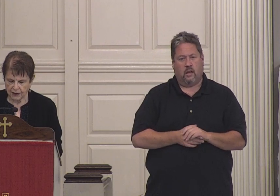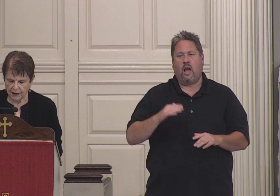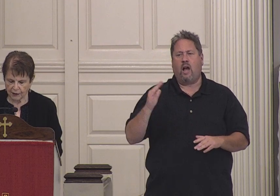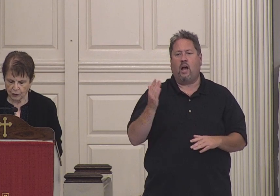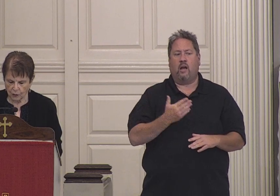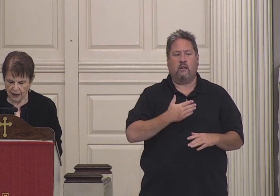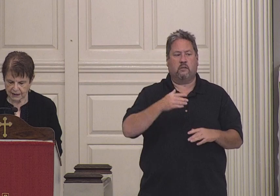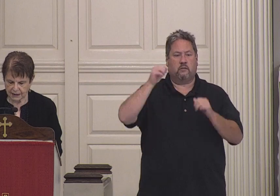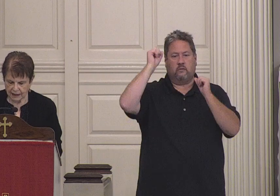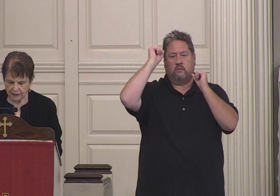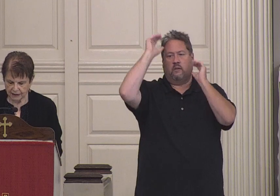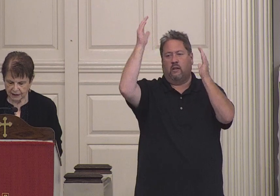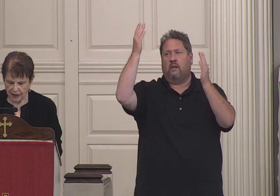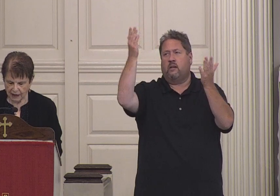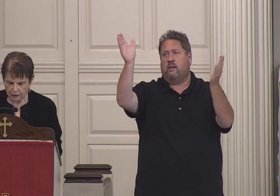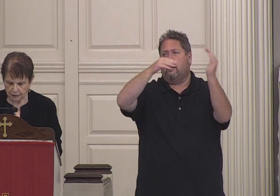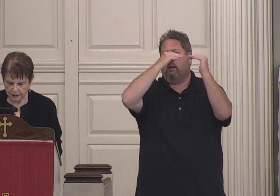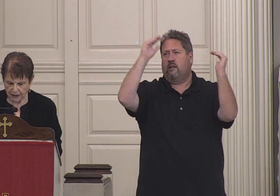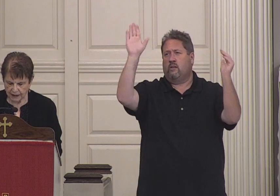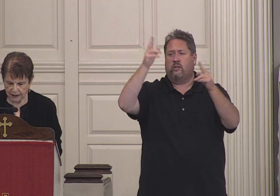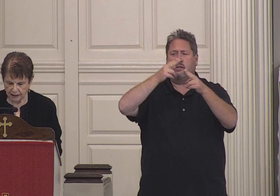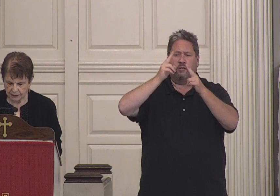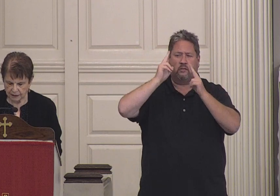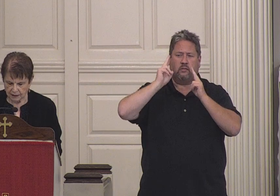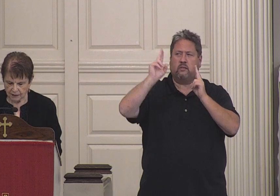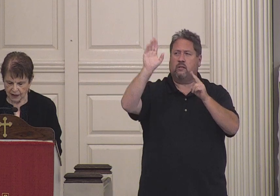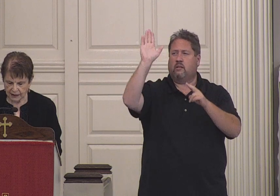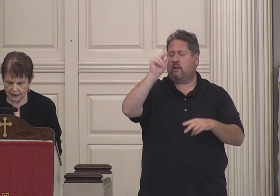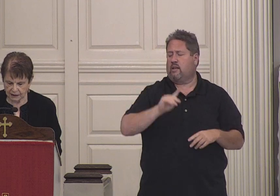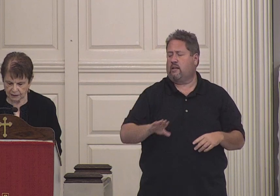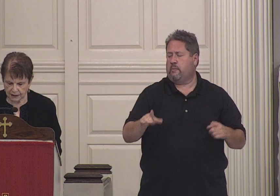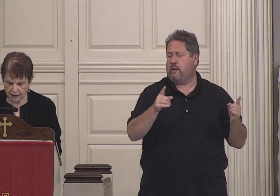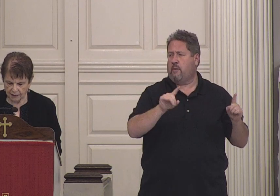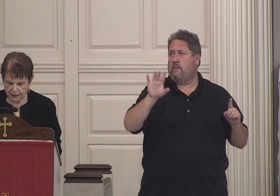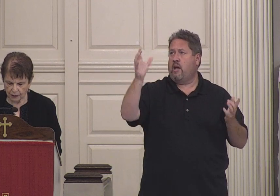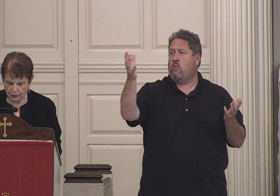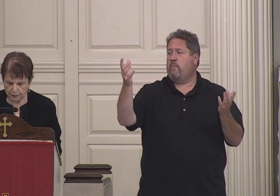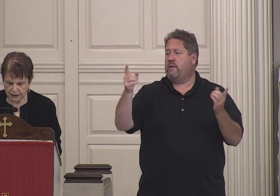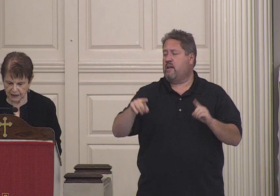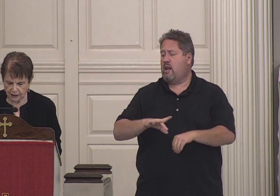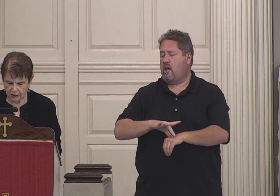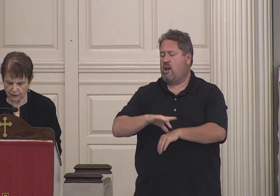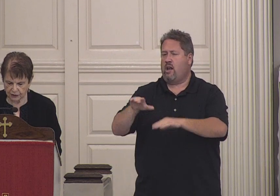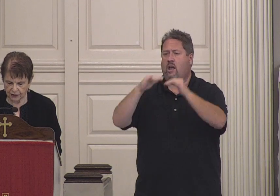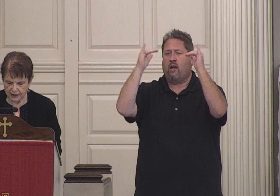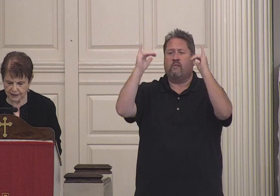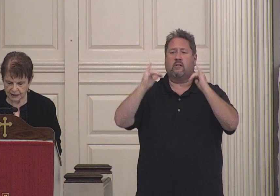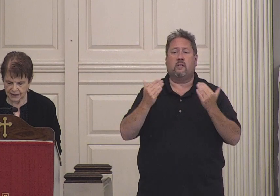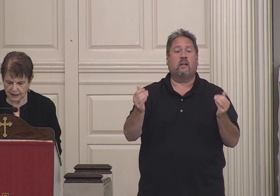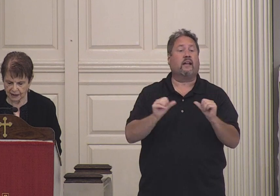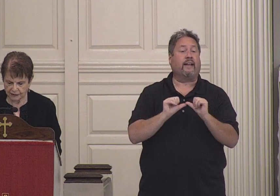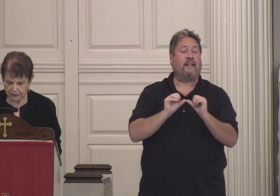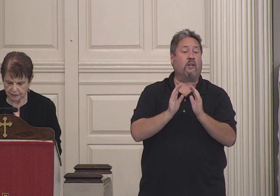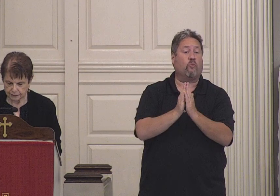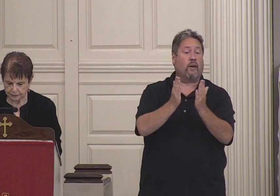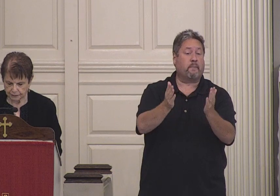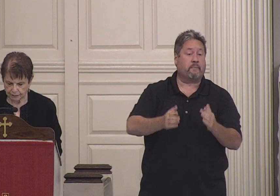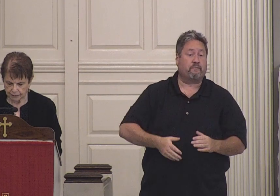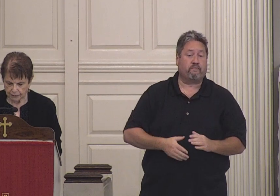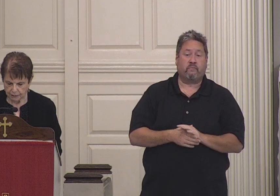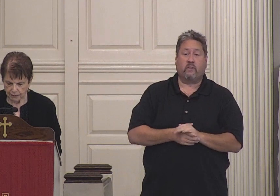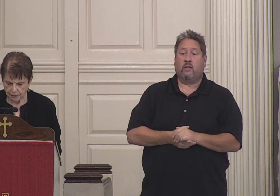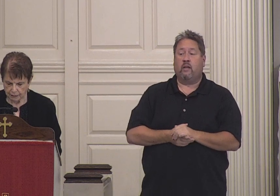Our Father, who art in heaven, hallowed be thy name. Thy kingdom come, thy will be done on earth as it is in heaven.